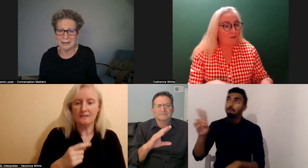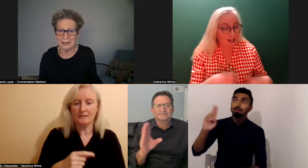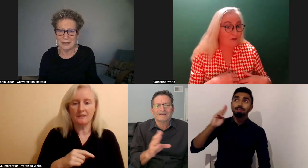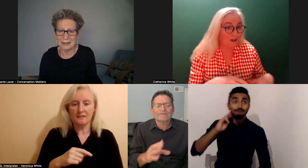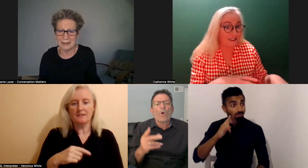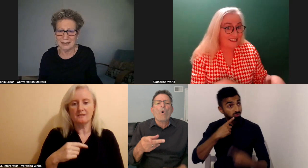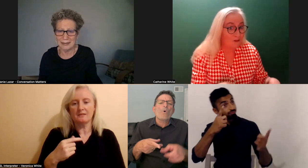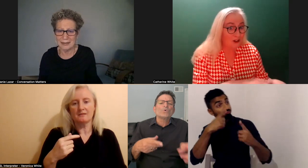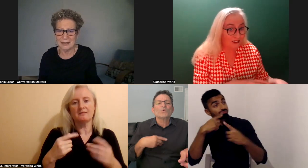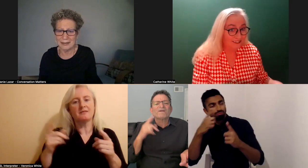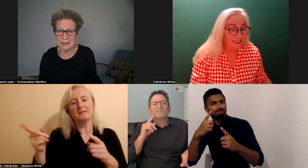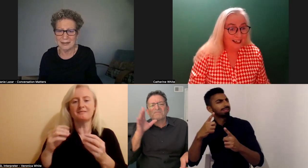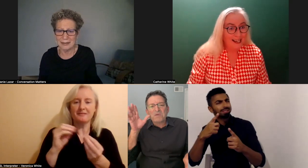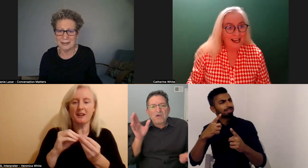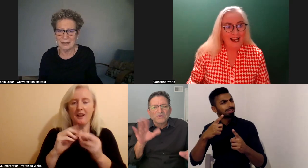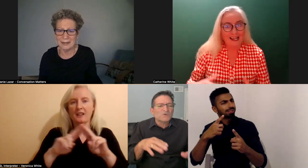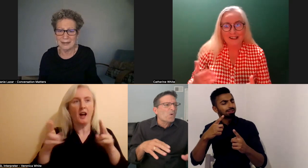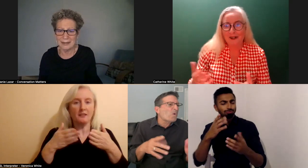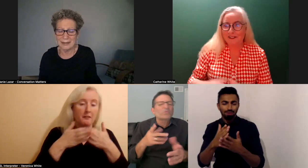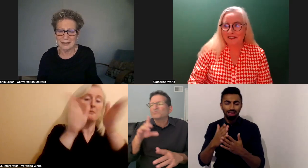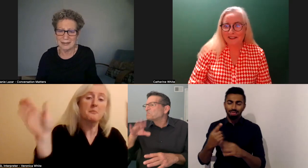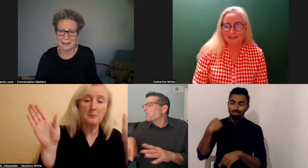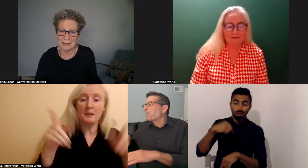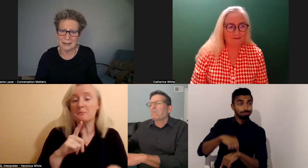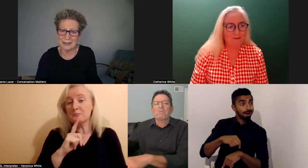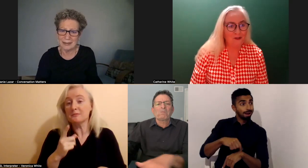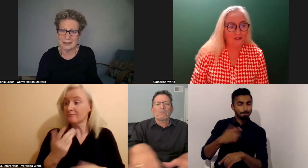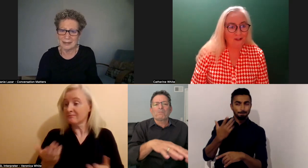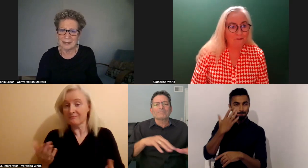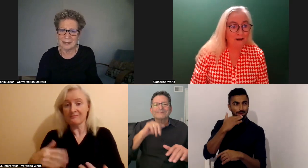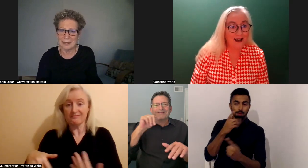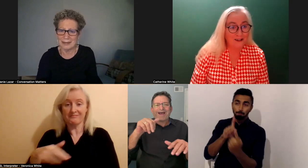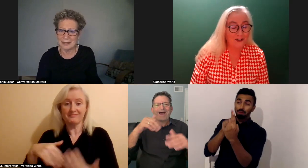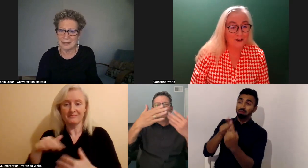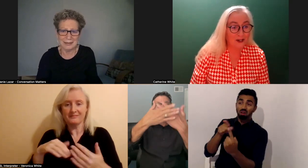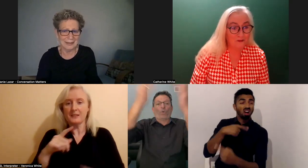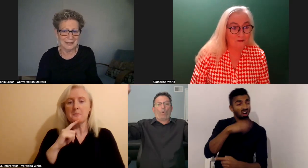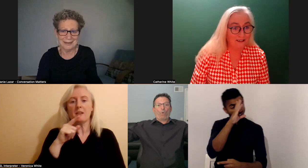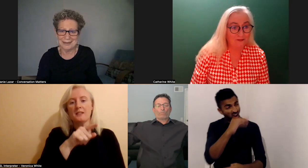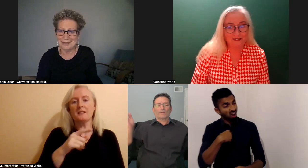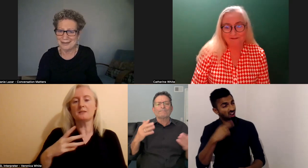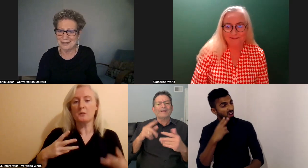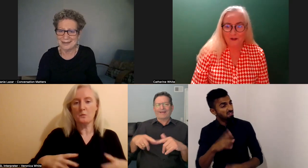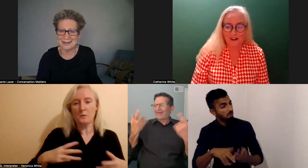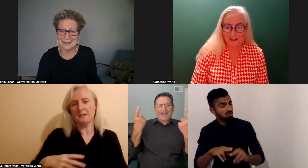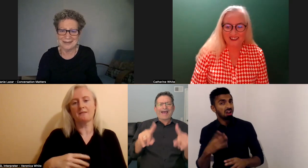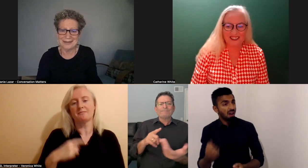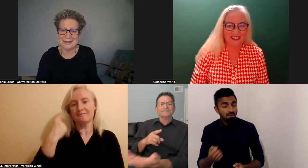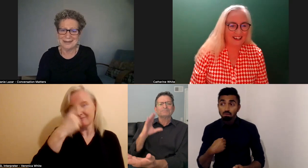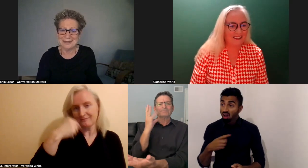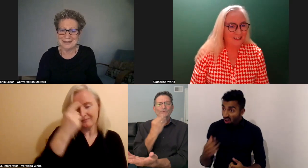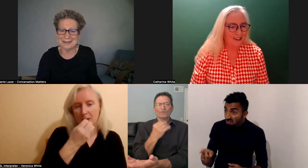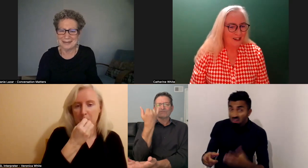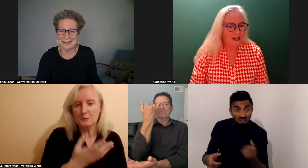on what I would call the down low. And here was this beautiful blonde looking woman with